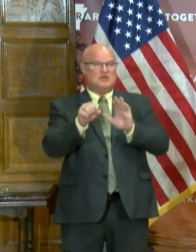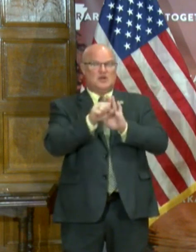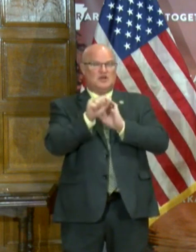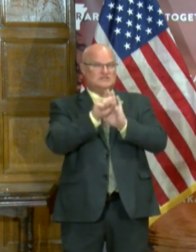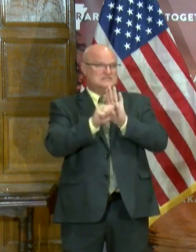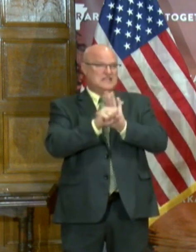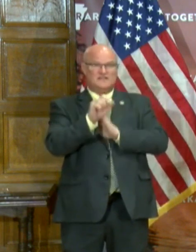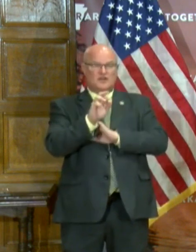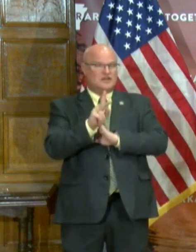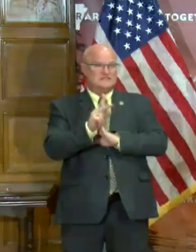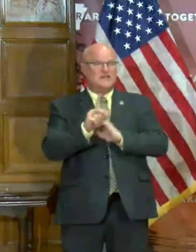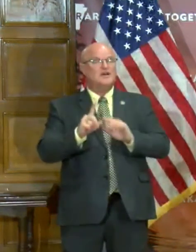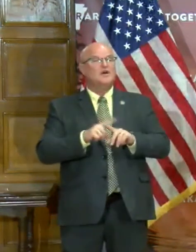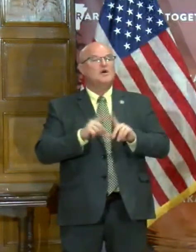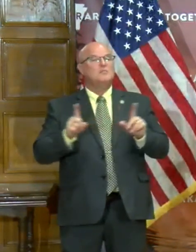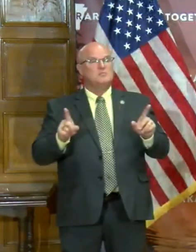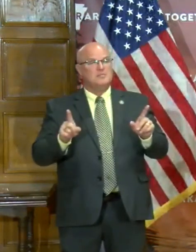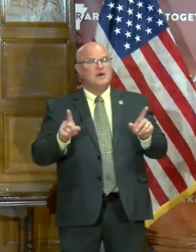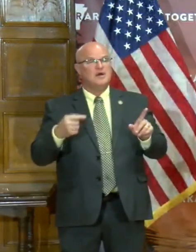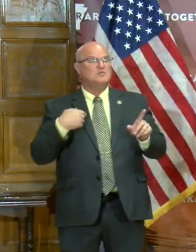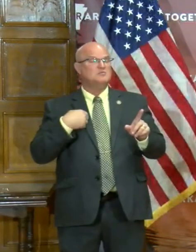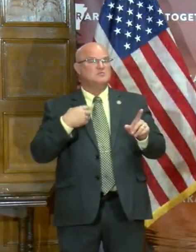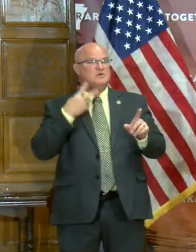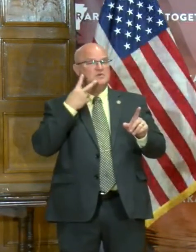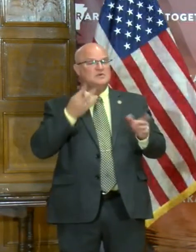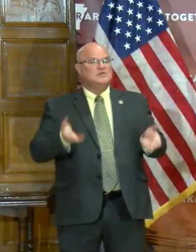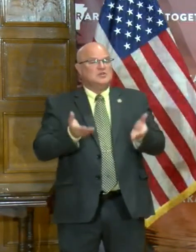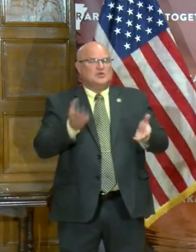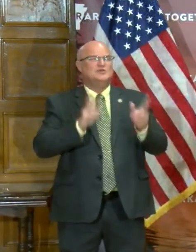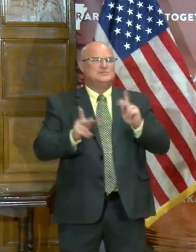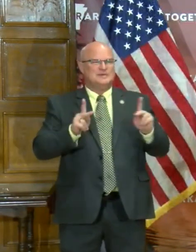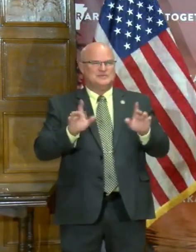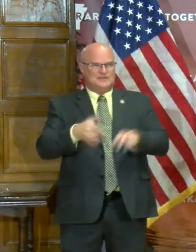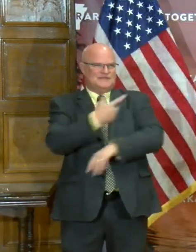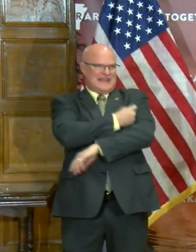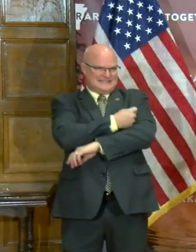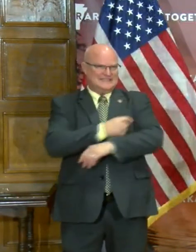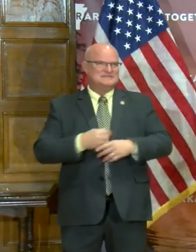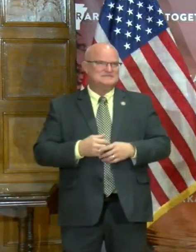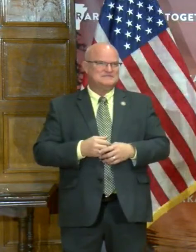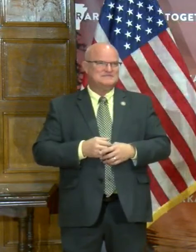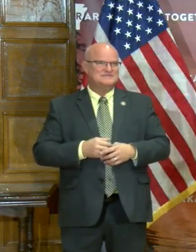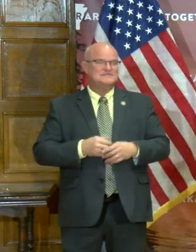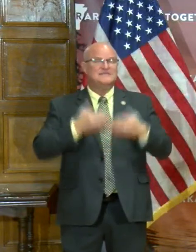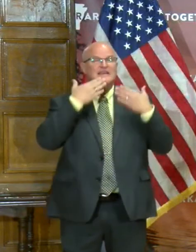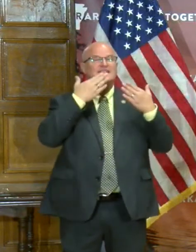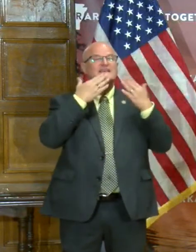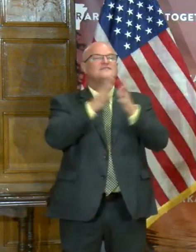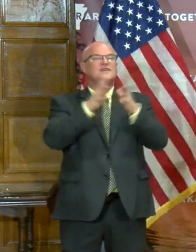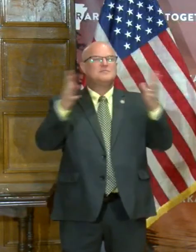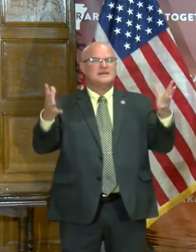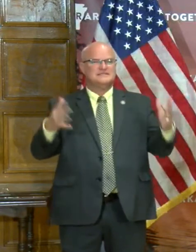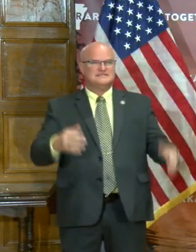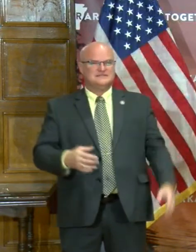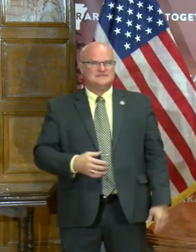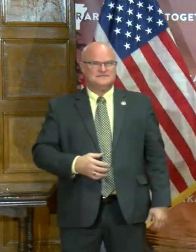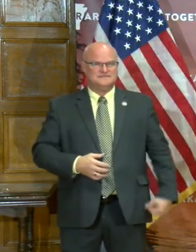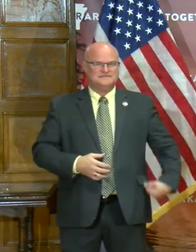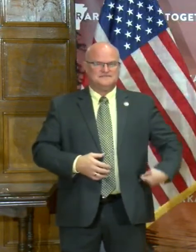Arkansas, but that we will simply encourage everyone to do the vaccine. Thank you all very much.